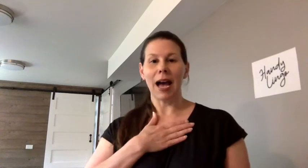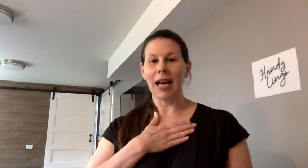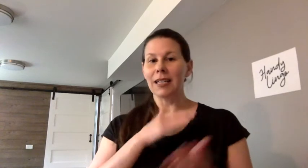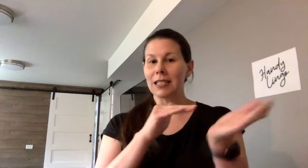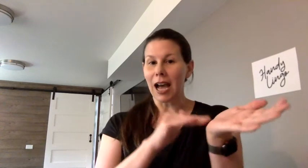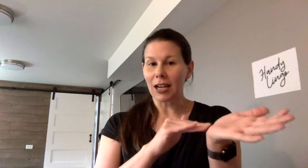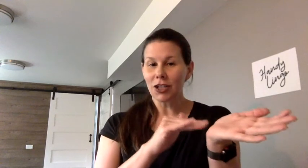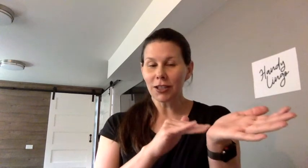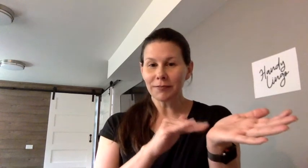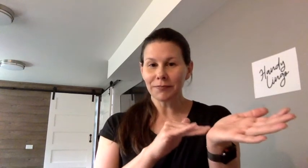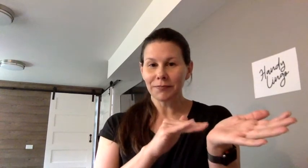my doctor,